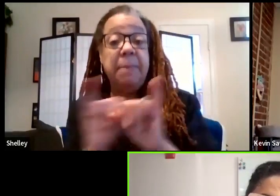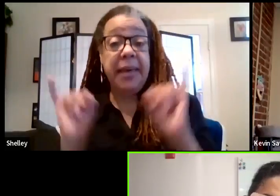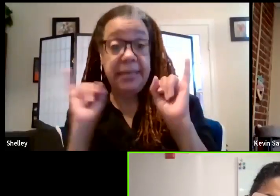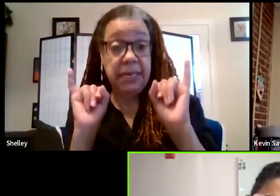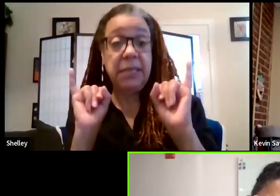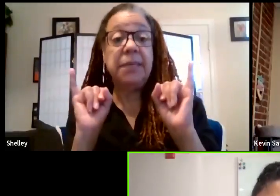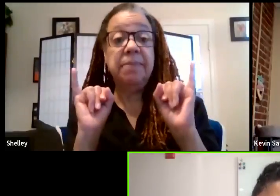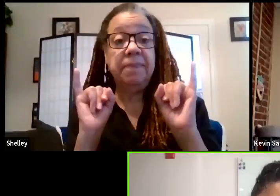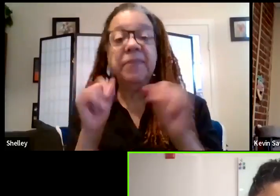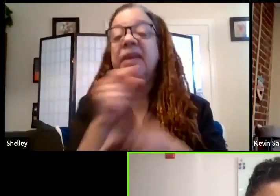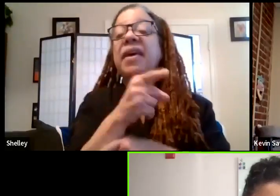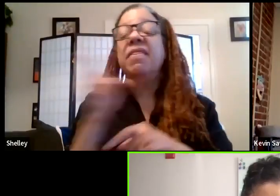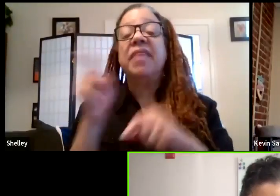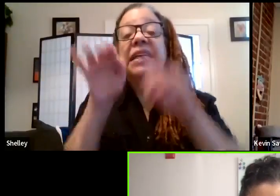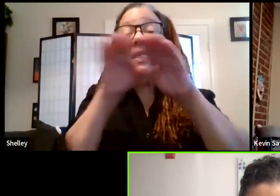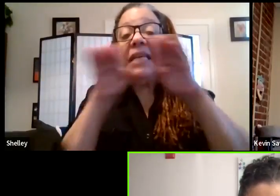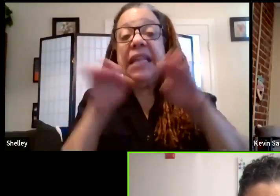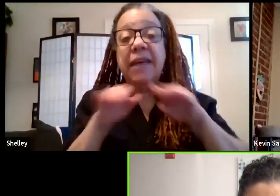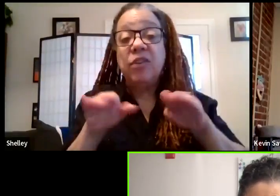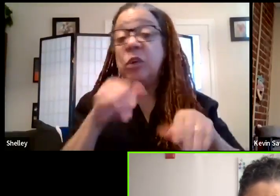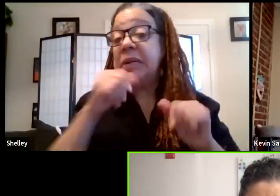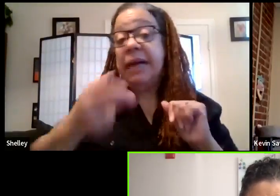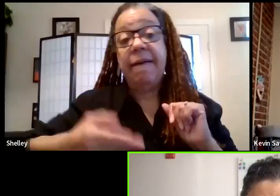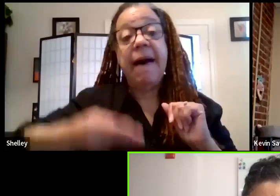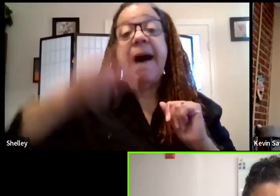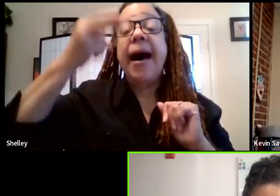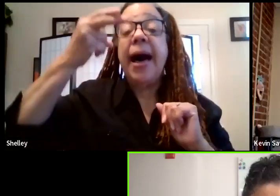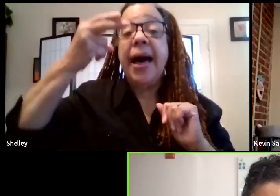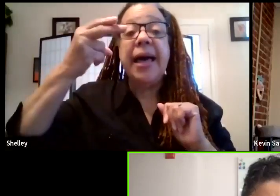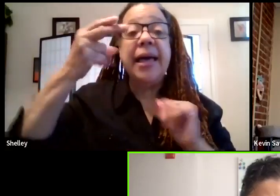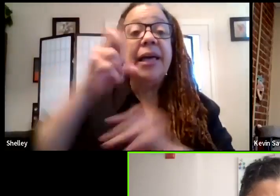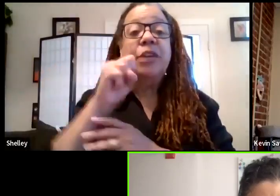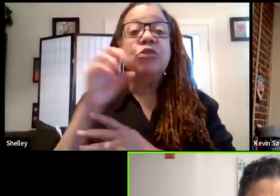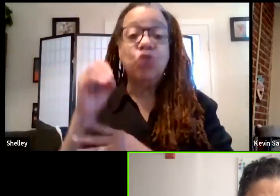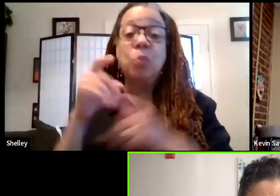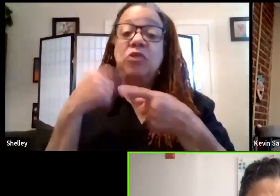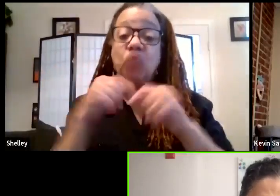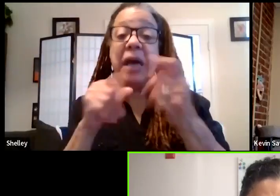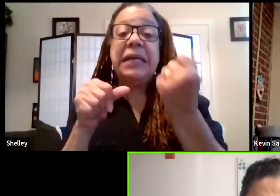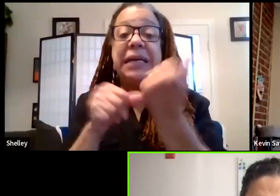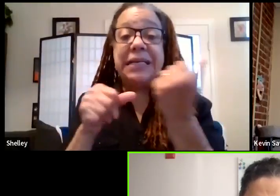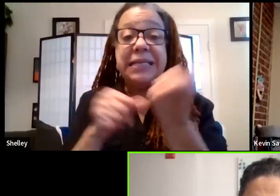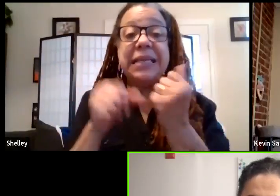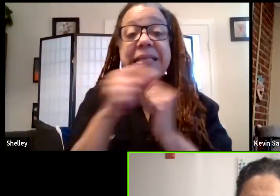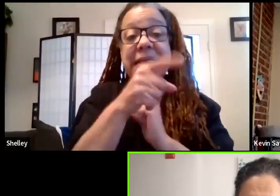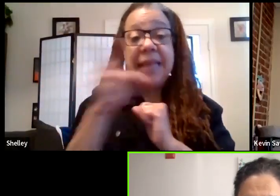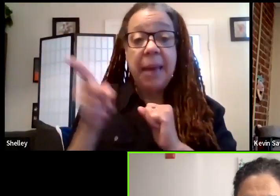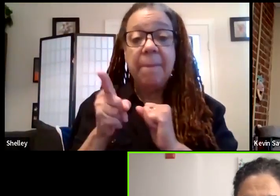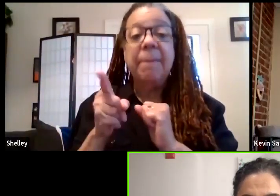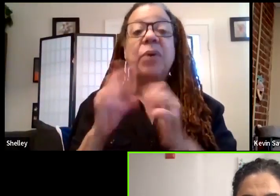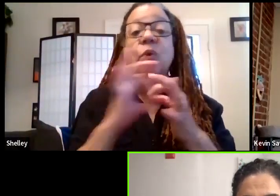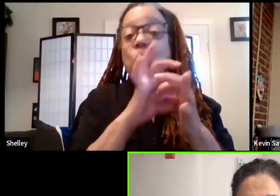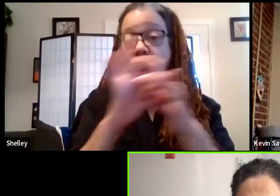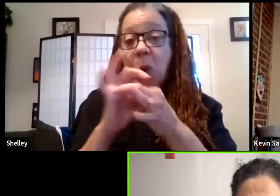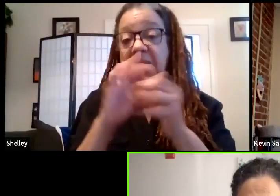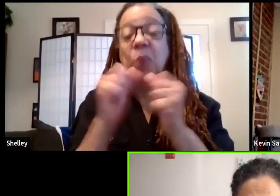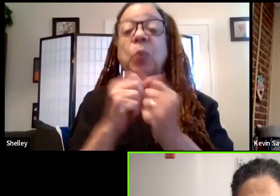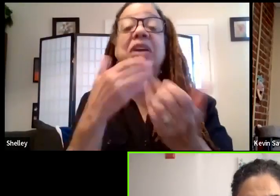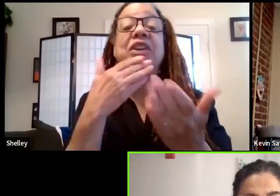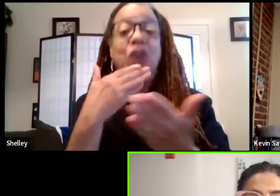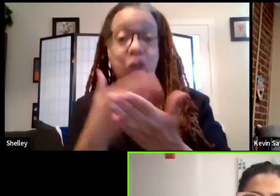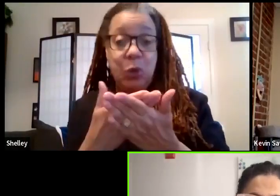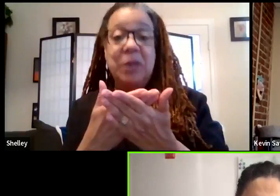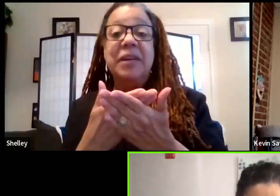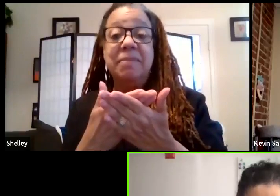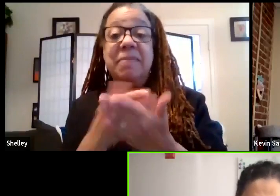Their tier levels are not high, so we try to assist them with coordinating them with good employees that will support